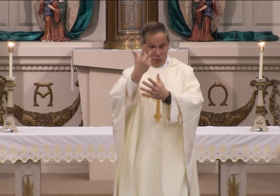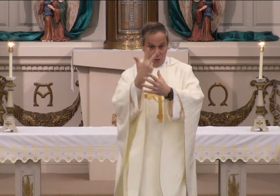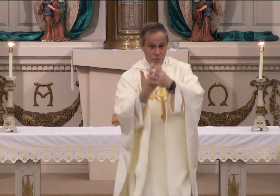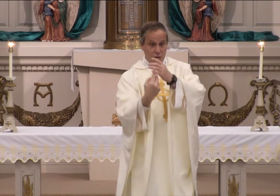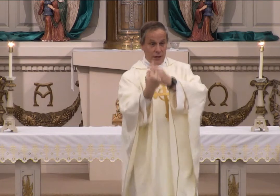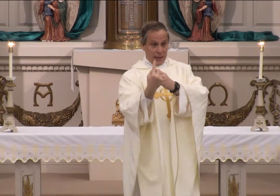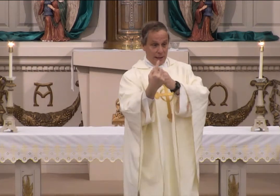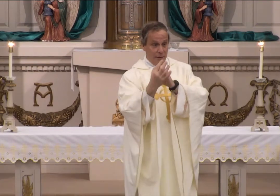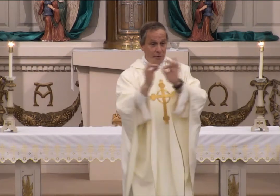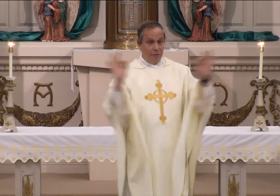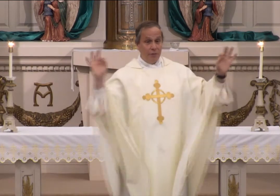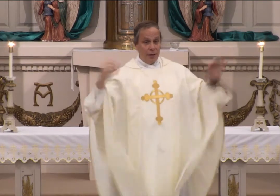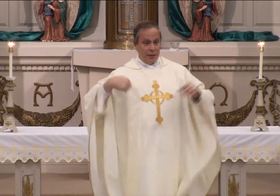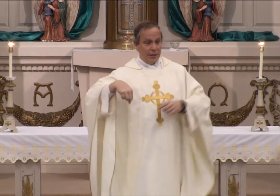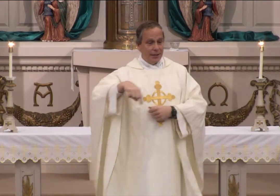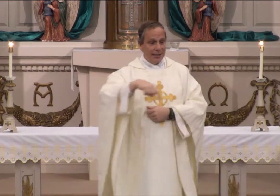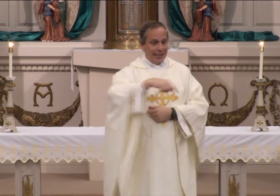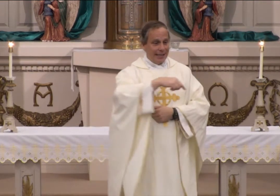and that was a truth